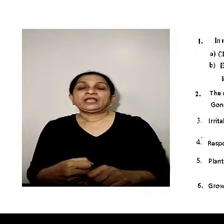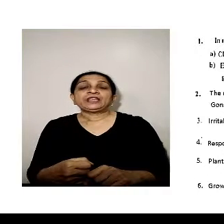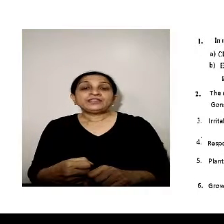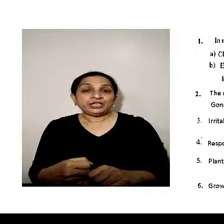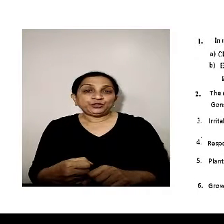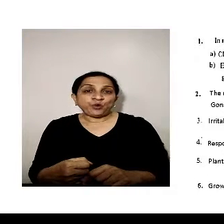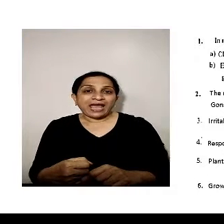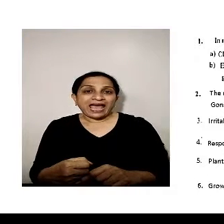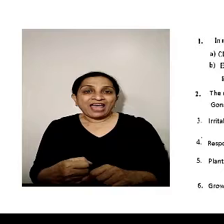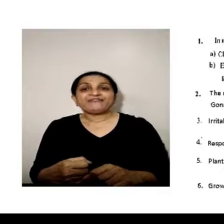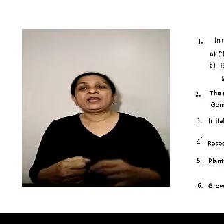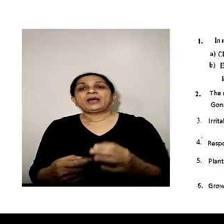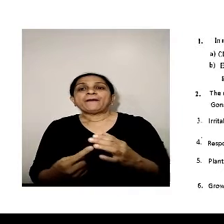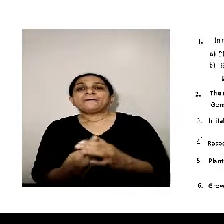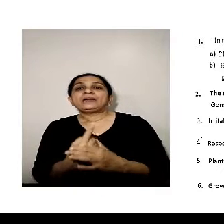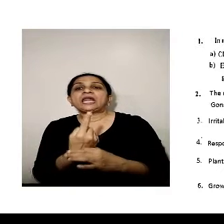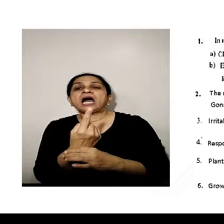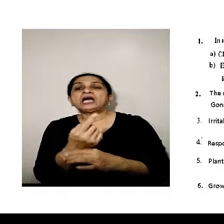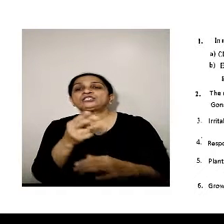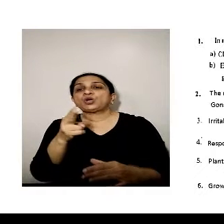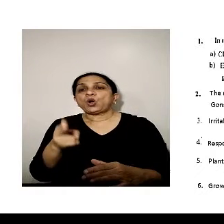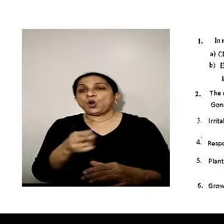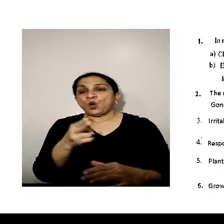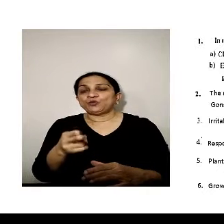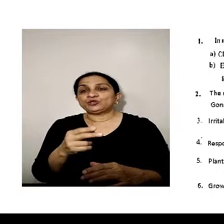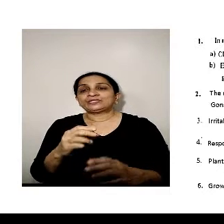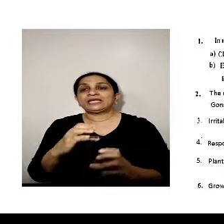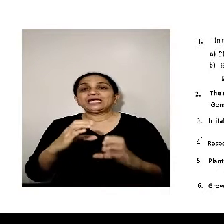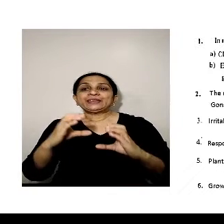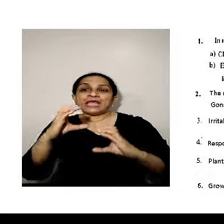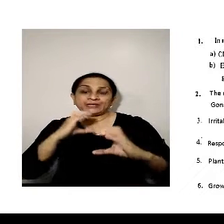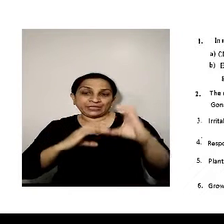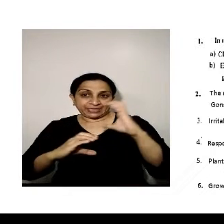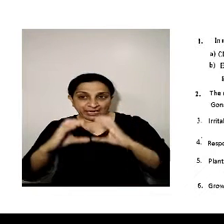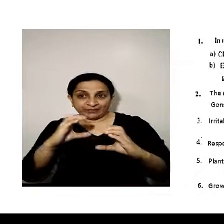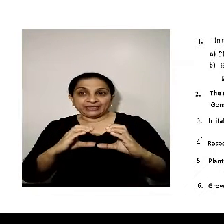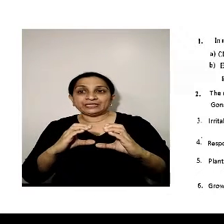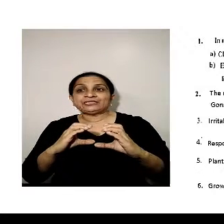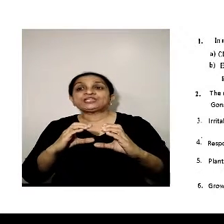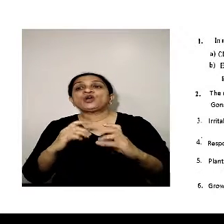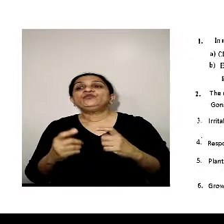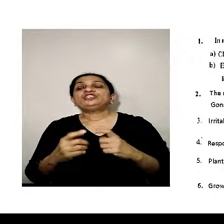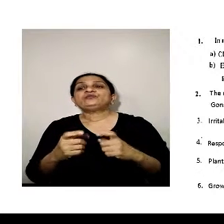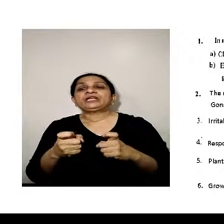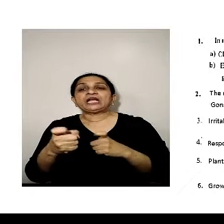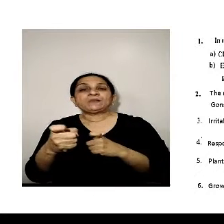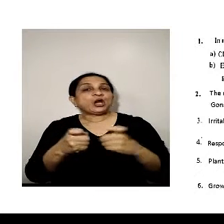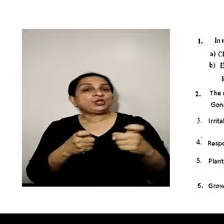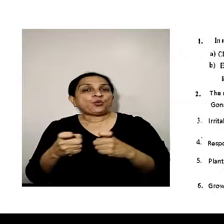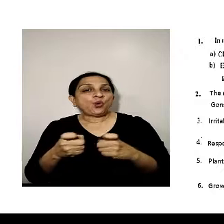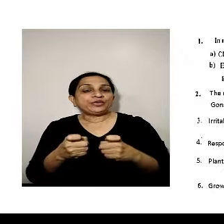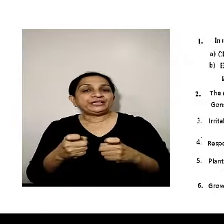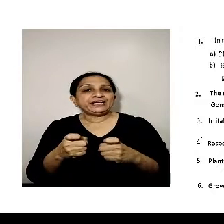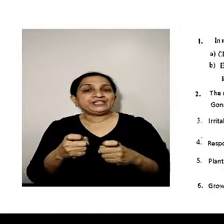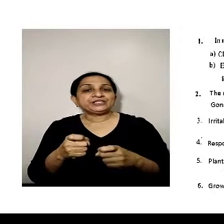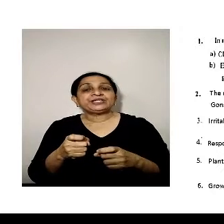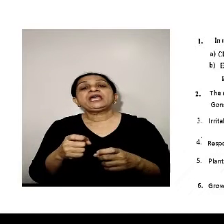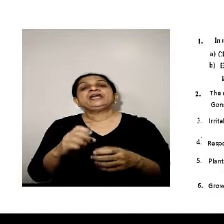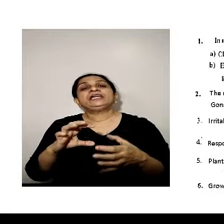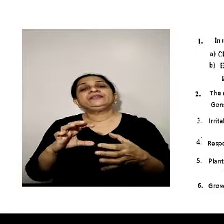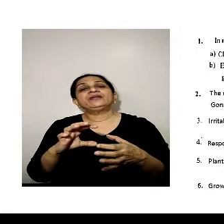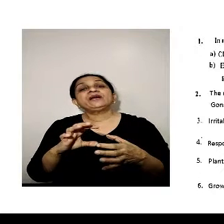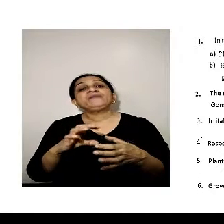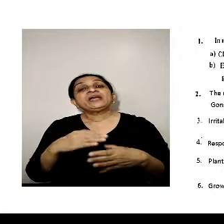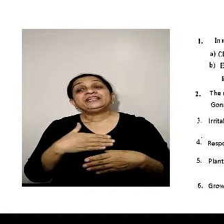stimulus. Then you have plant hormones. They are the chemicals which bring about